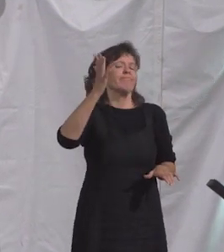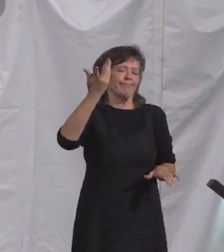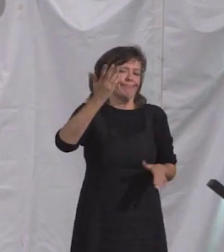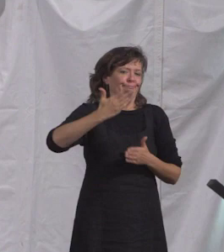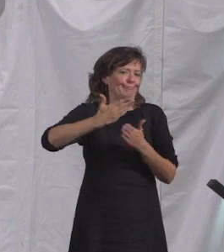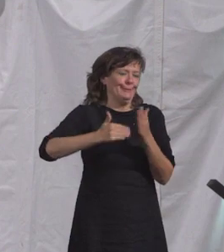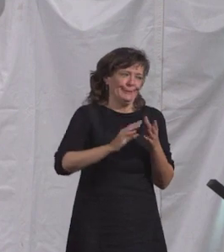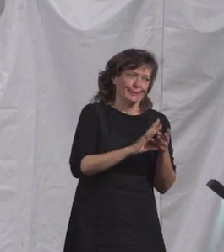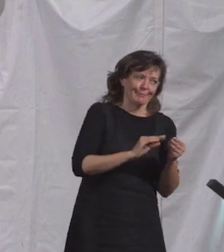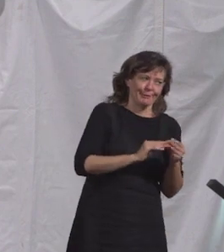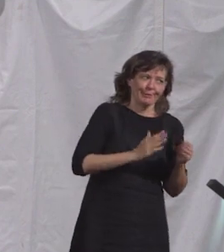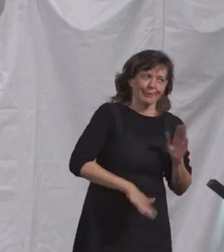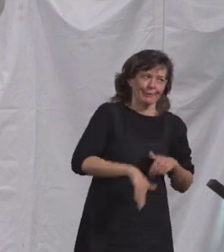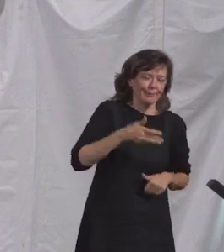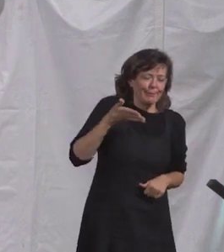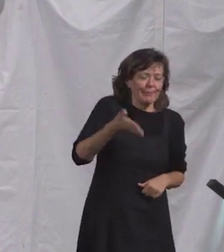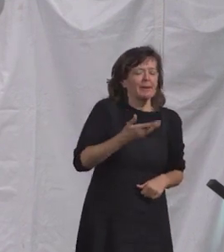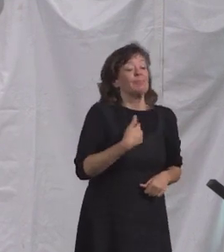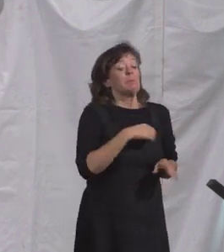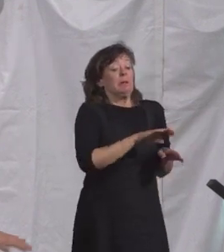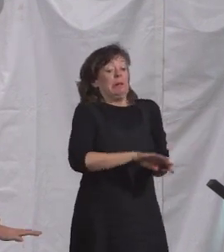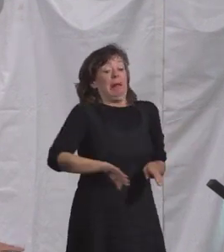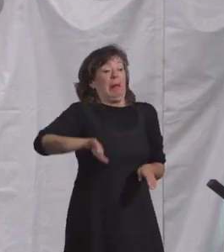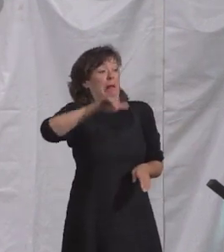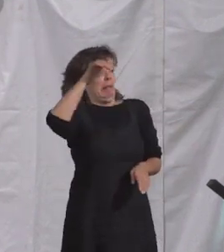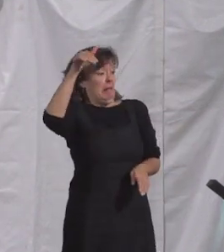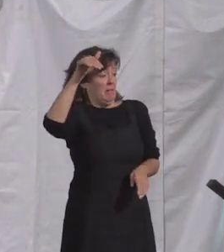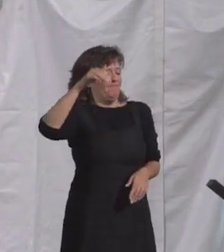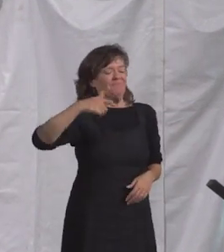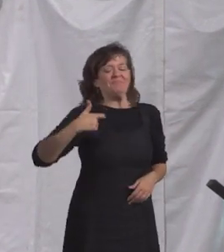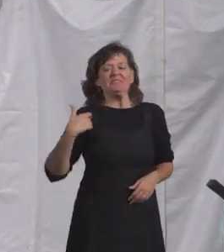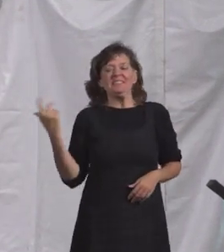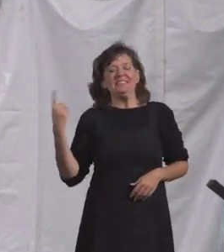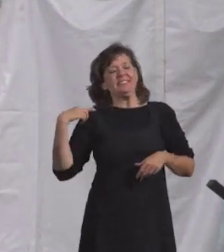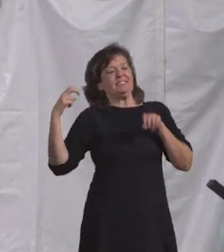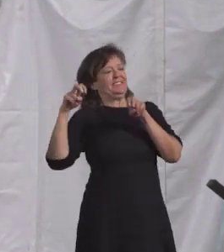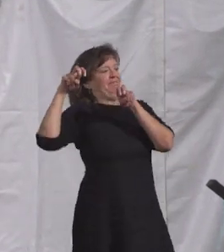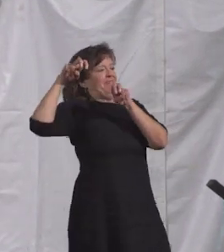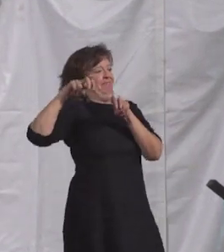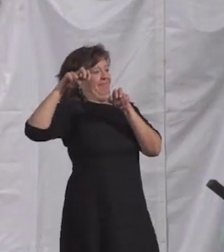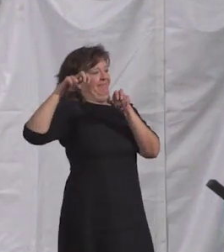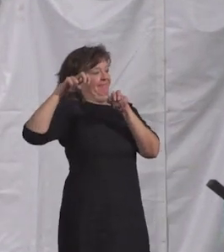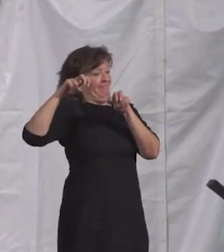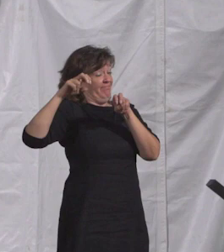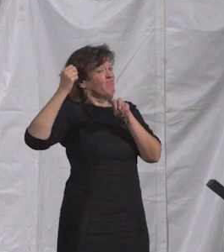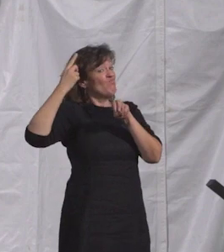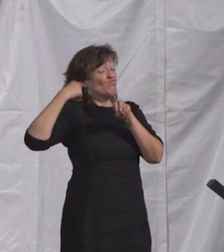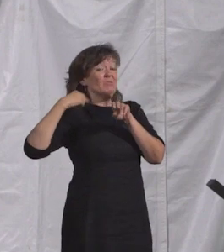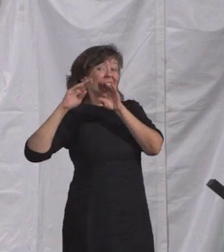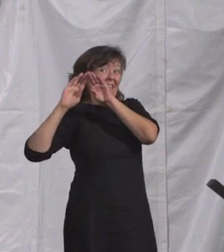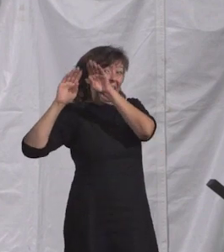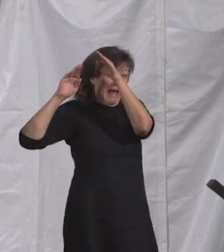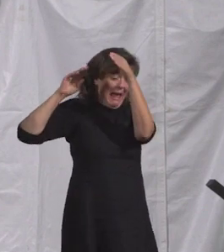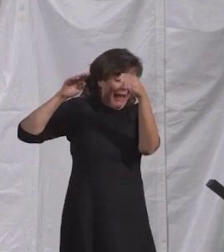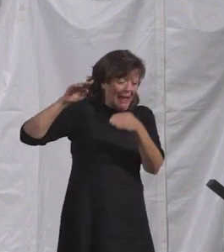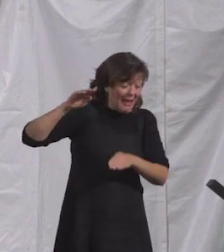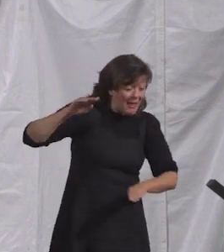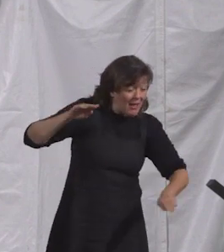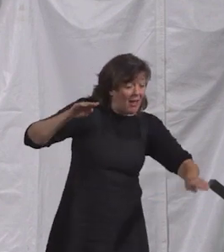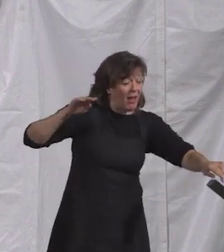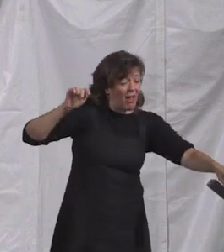And Weberwood Hill is almost a mile from the top of Weberwood Hill to the bottom of the Weberwood Hill. And the first third of Weberwood Hill